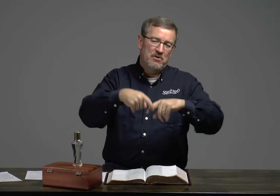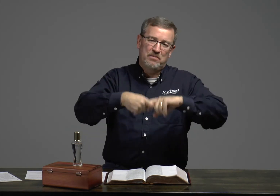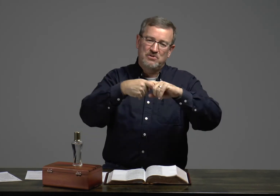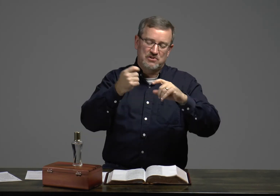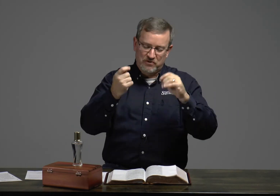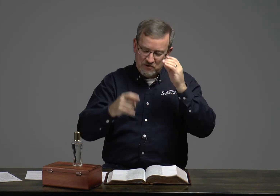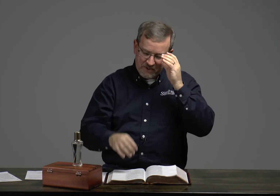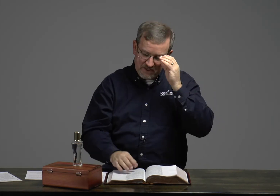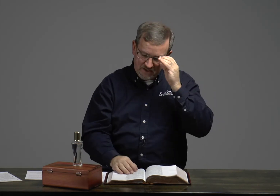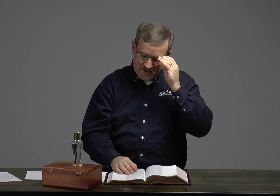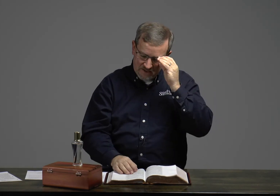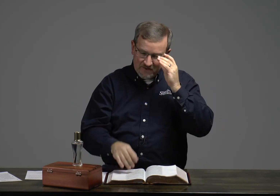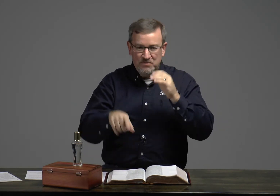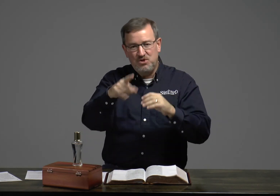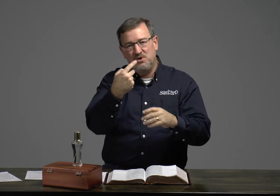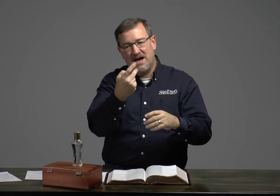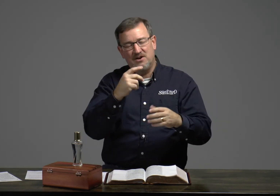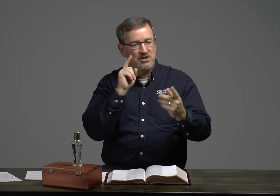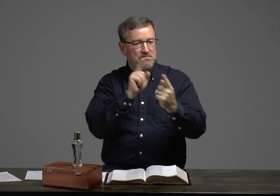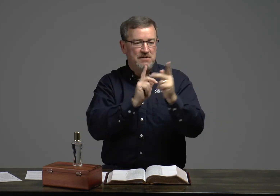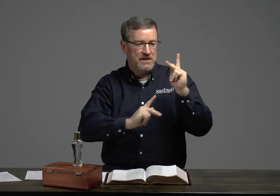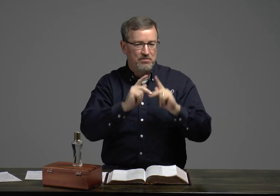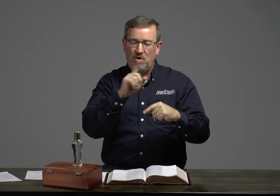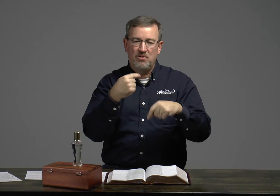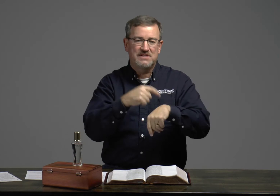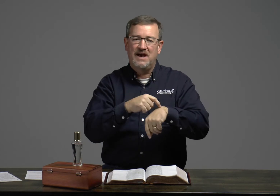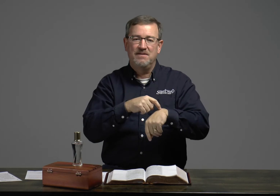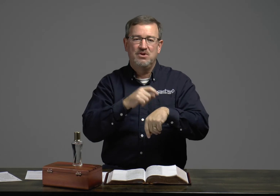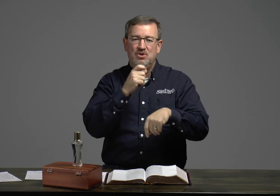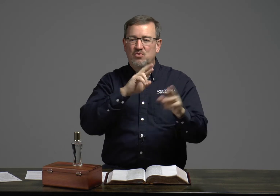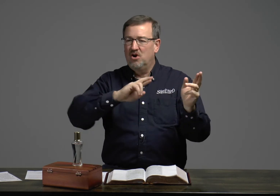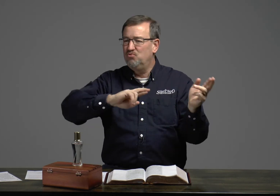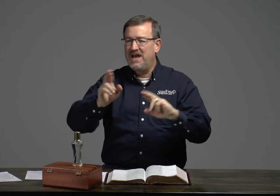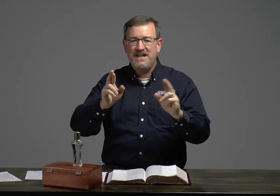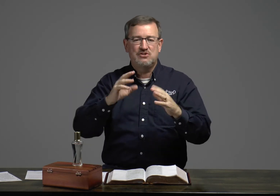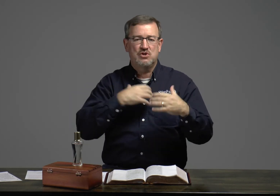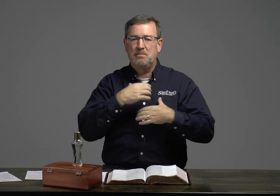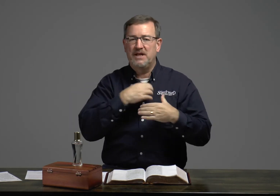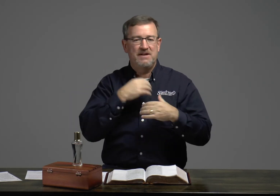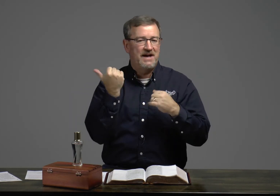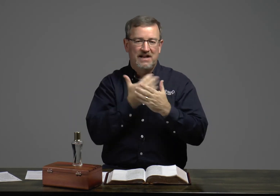want to pause just for a little bit. You and I are going to meet people all the time who are ready to complain about